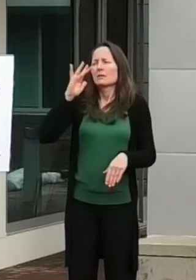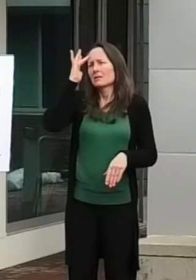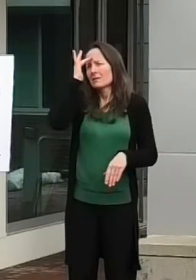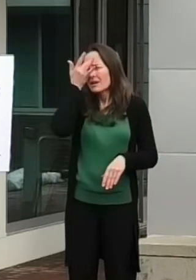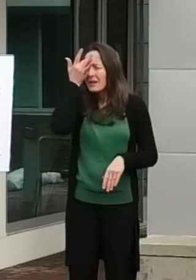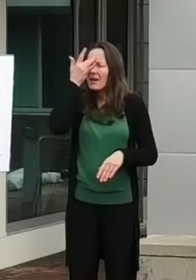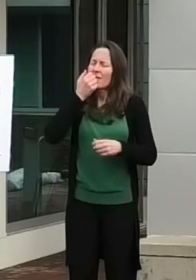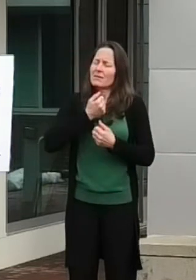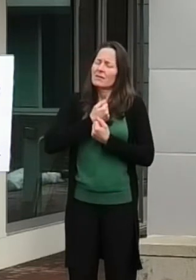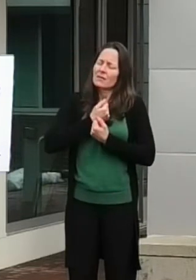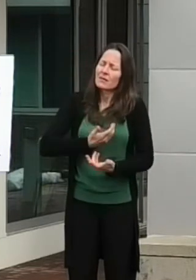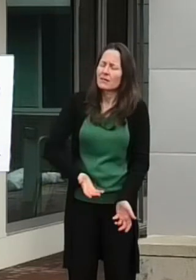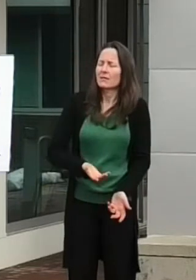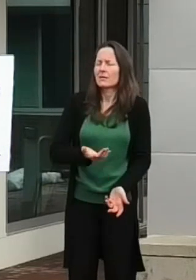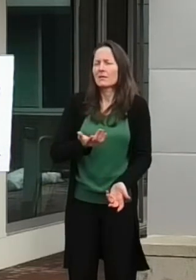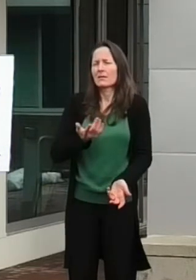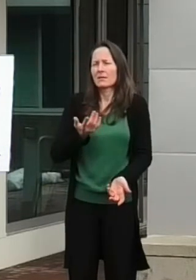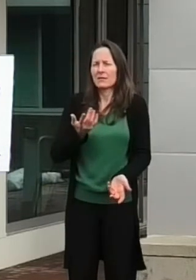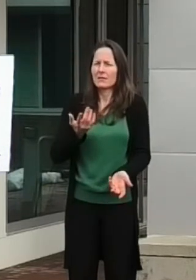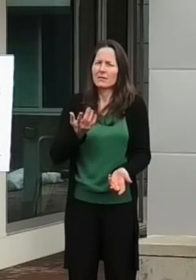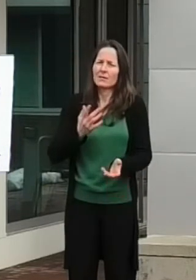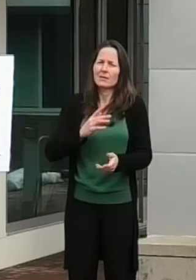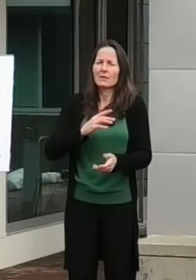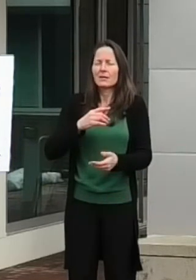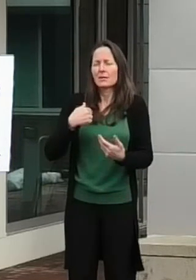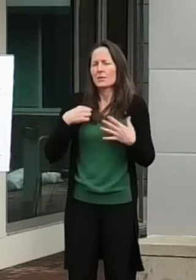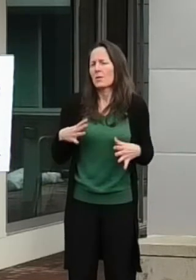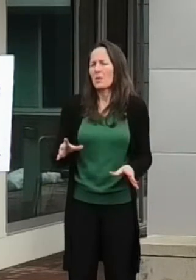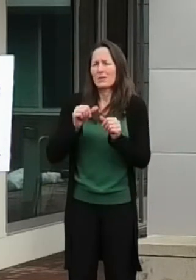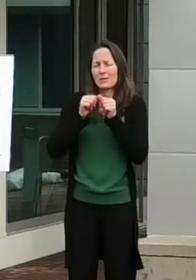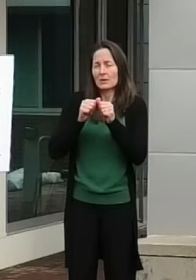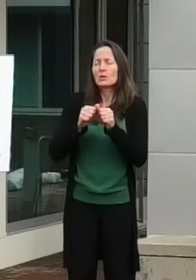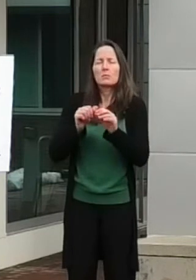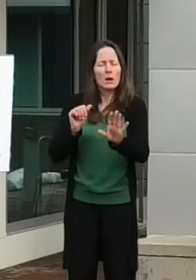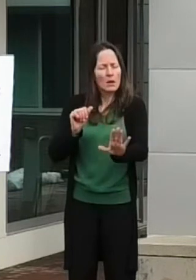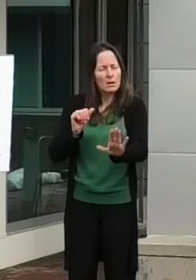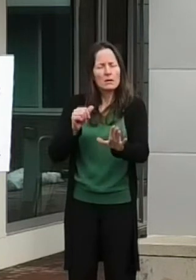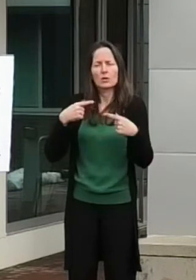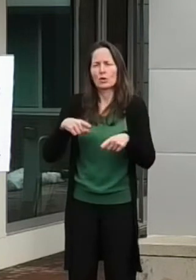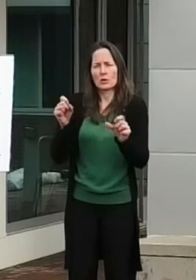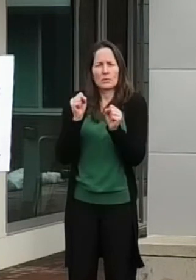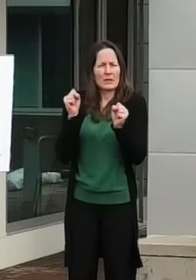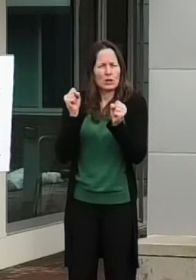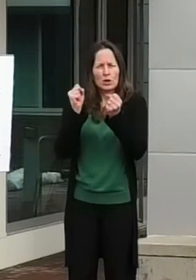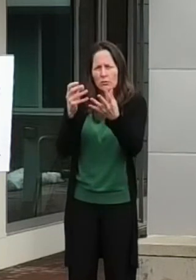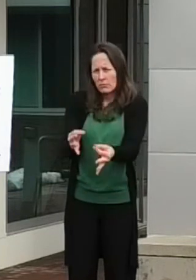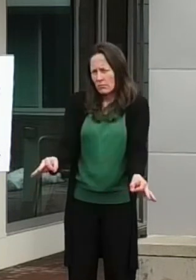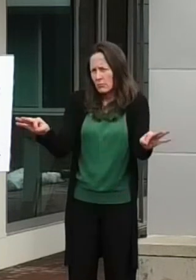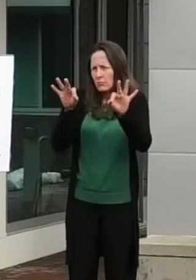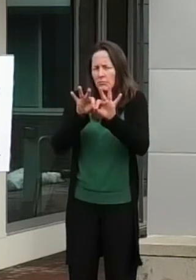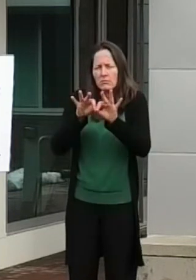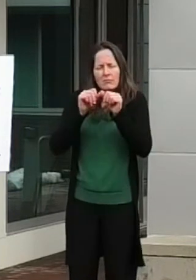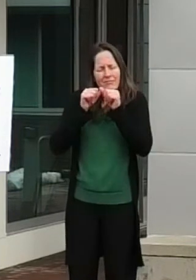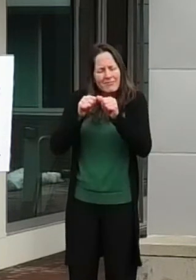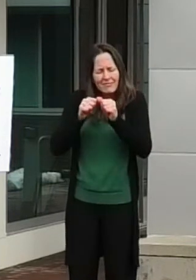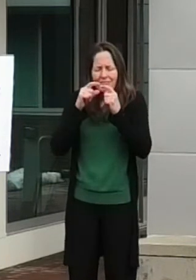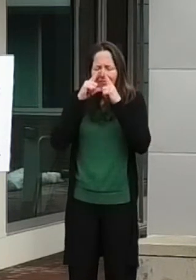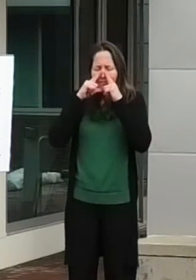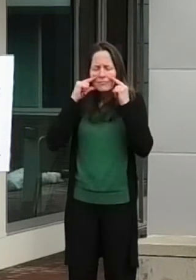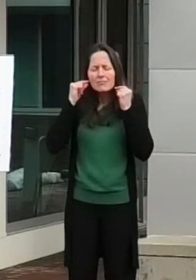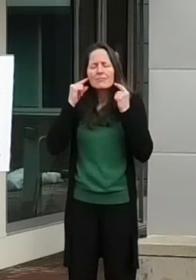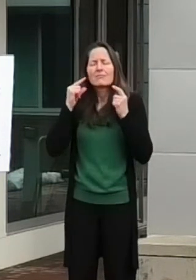promote a safe community throughout the winter months. The Office of Emergency Management is leading the efforts to distribute